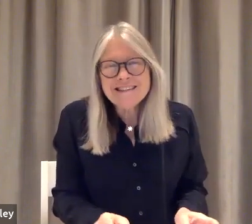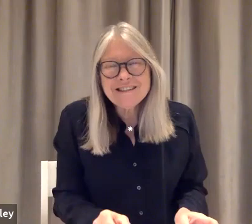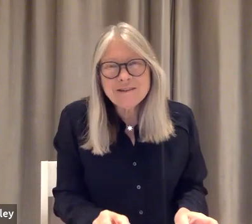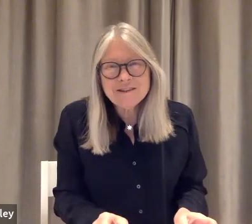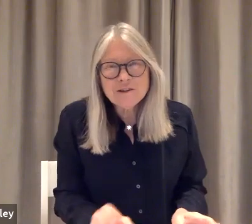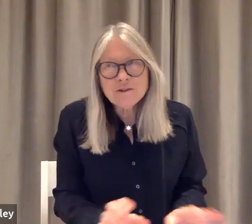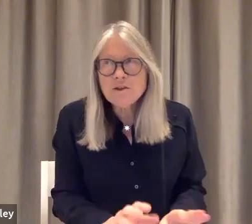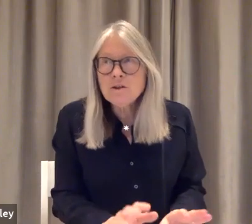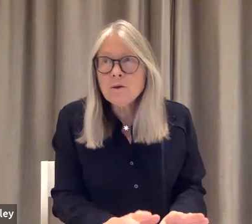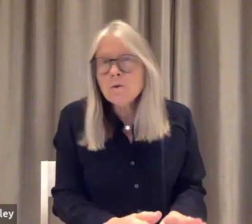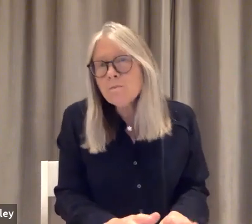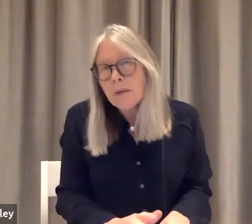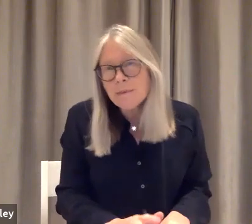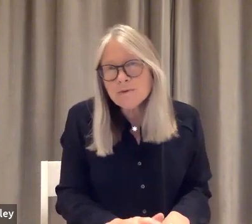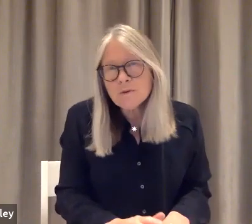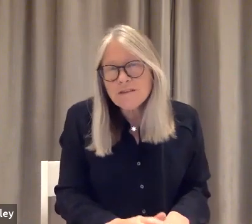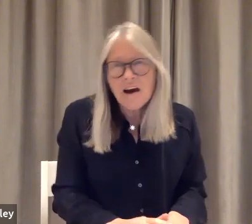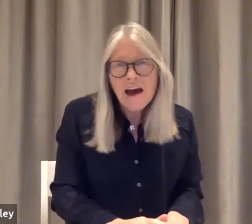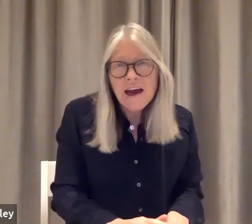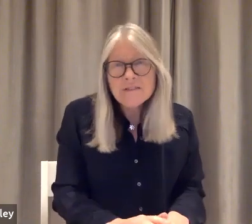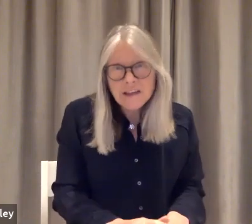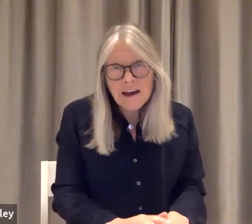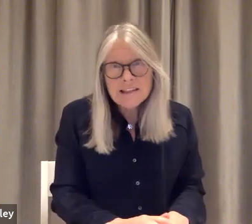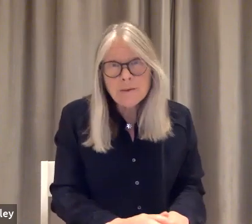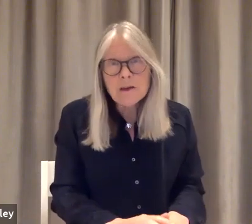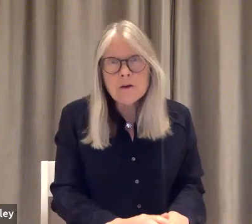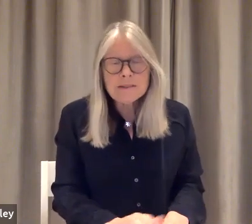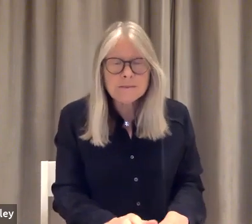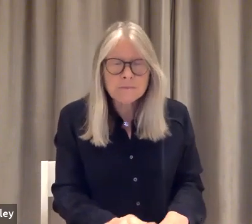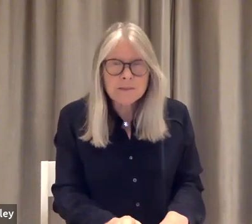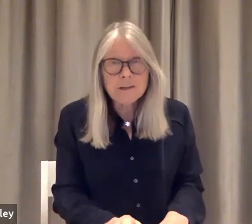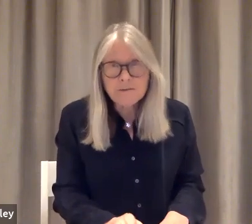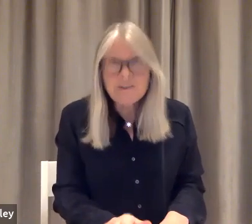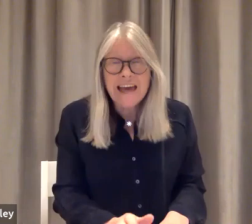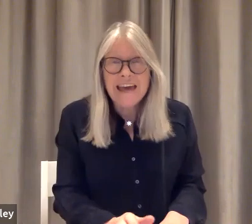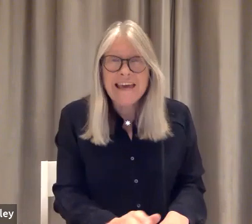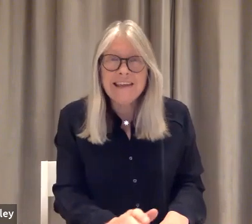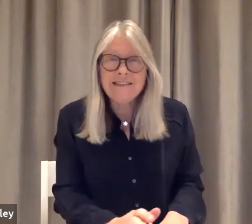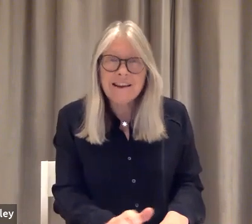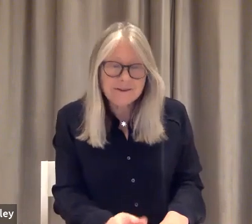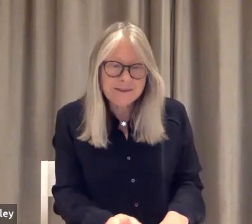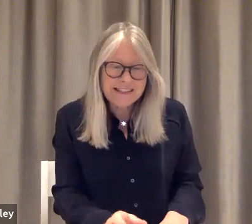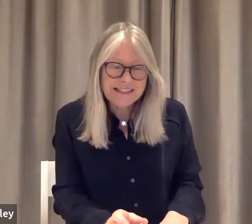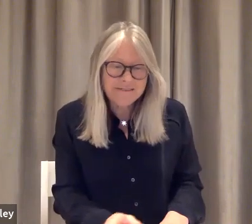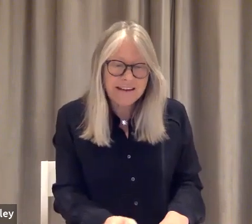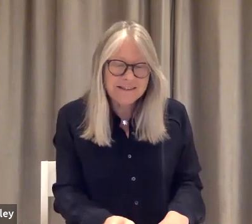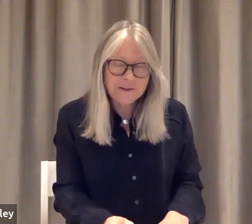to introduce you to perhaps 45 signs that we use pretty much every day in the classroom settings around